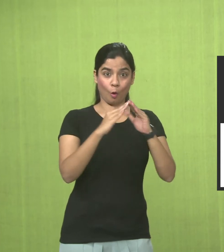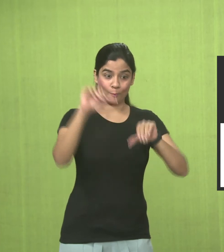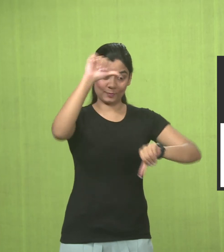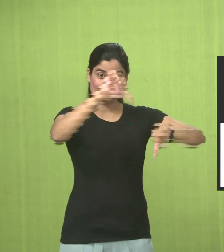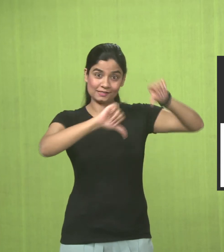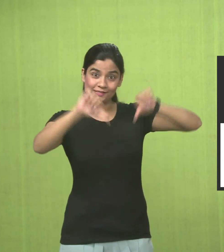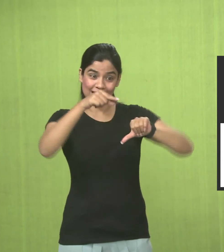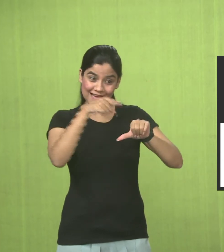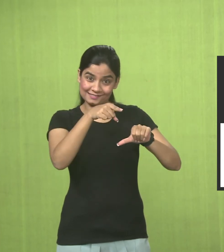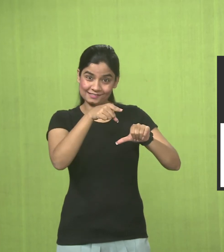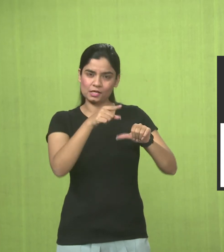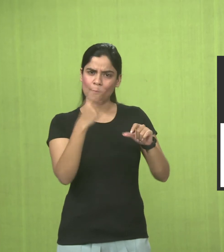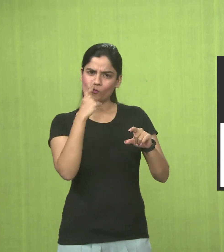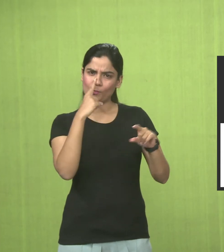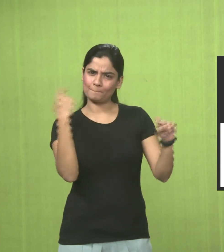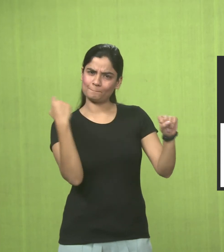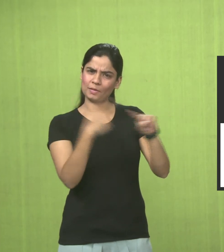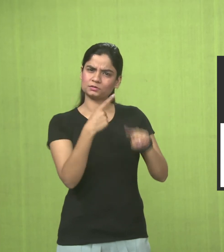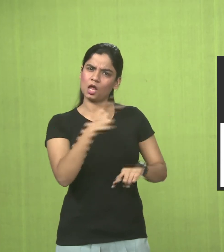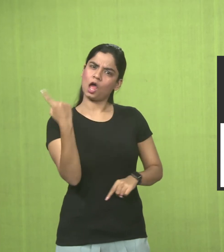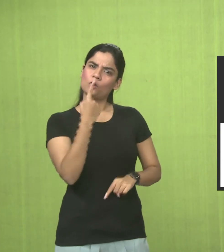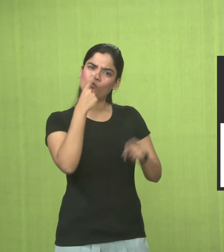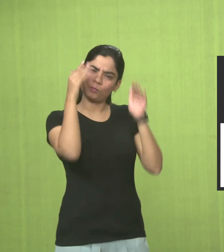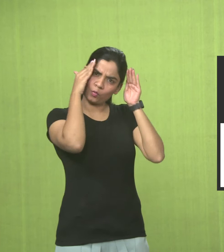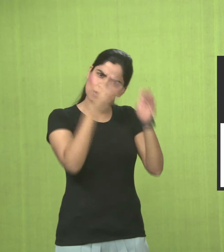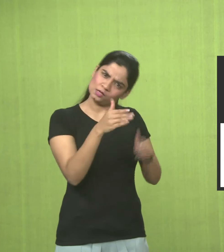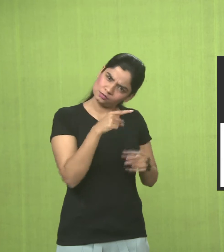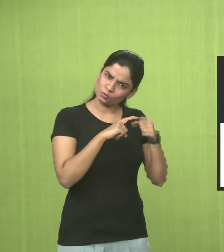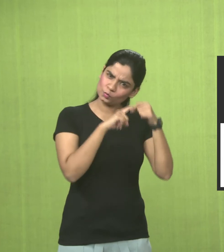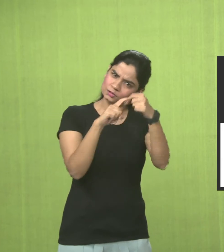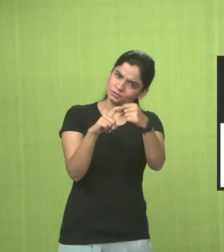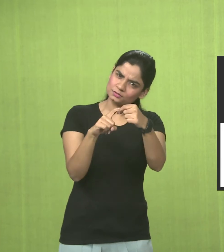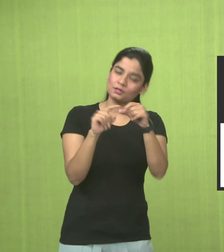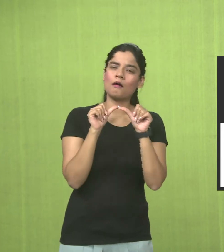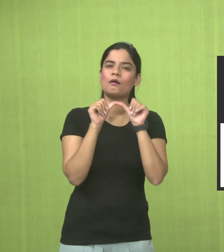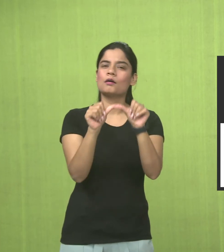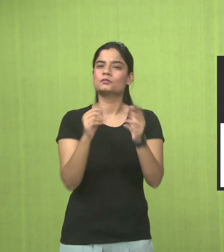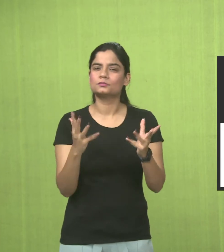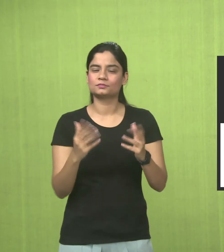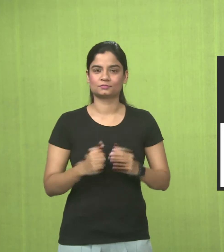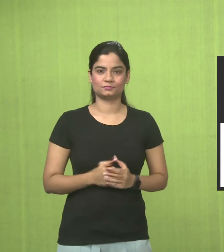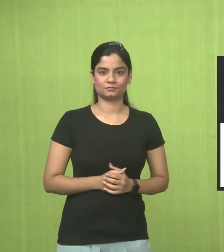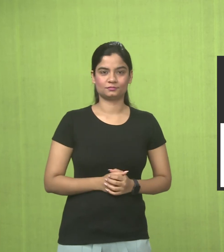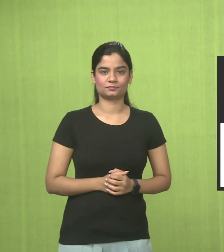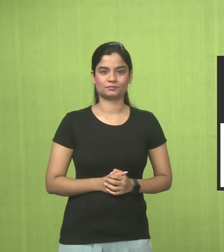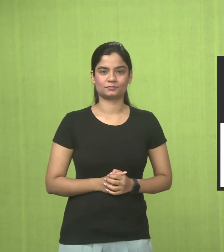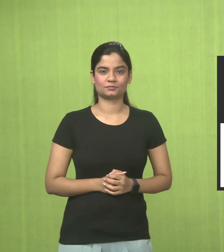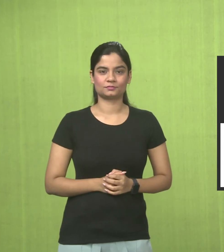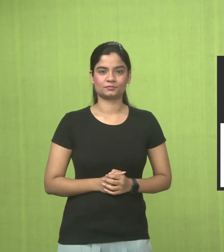Is home science only meant for girls? Let us see what's the